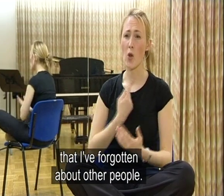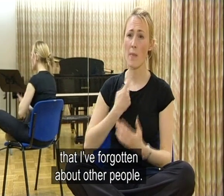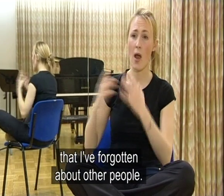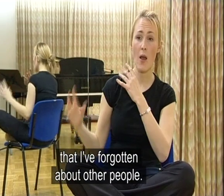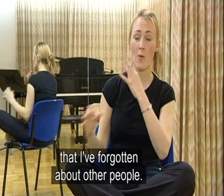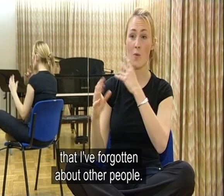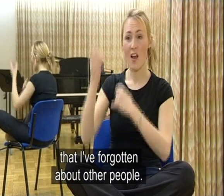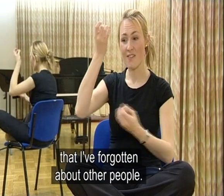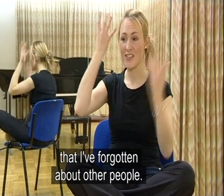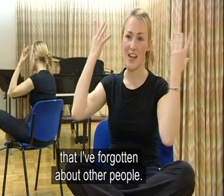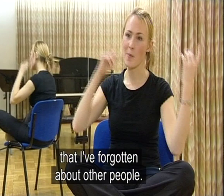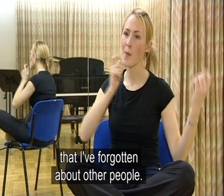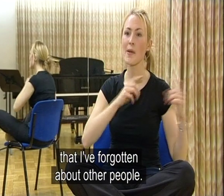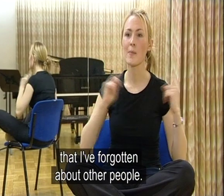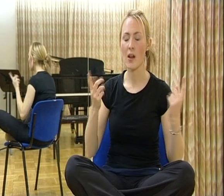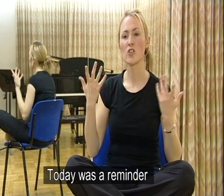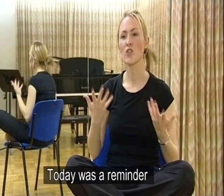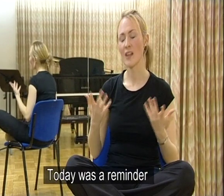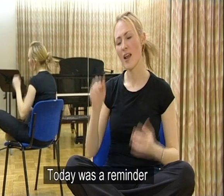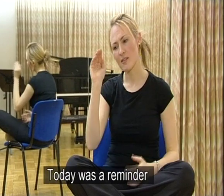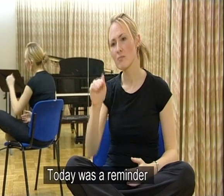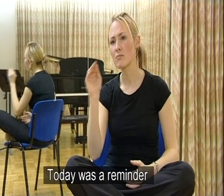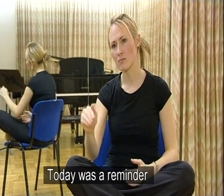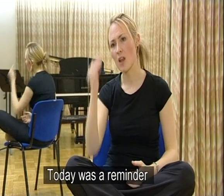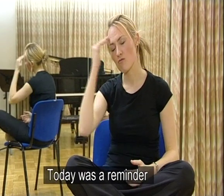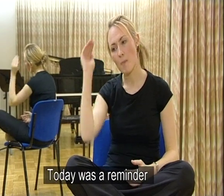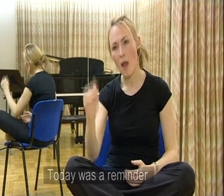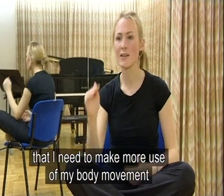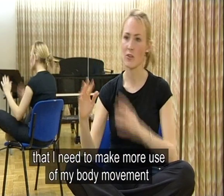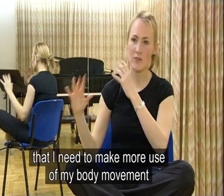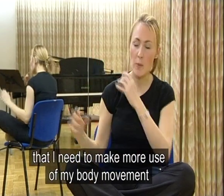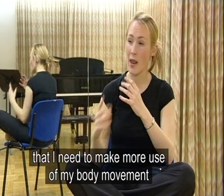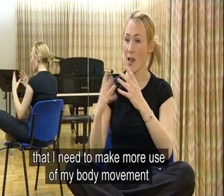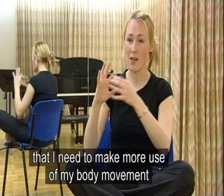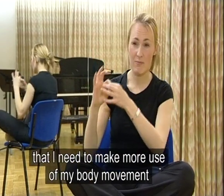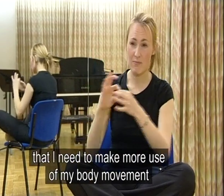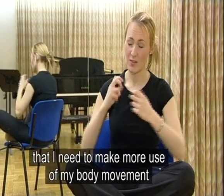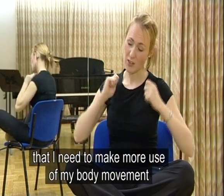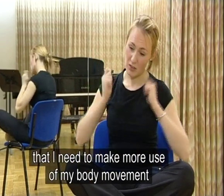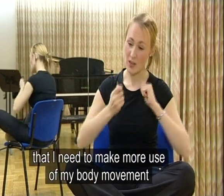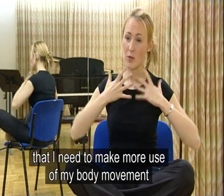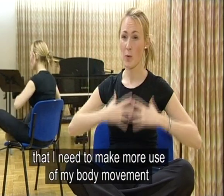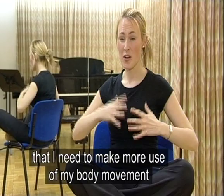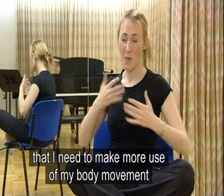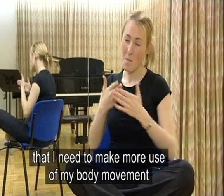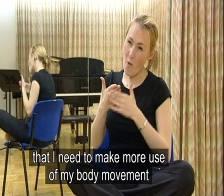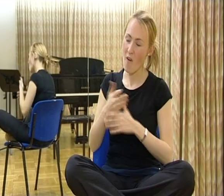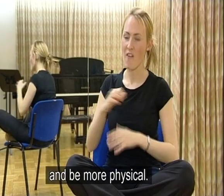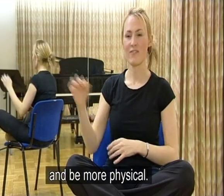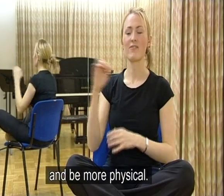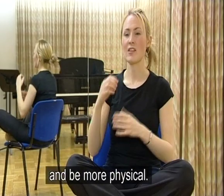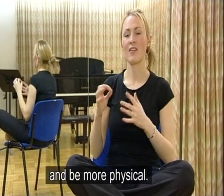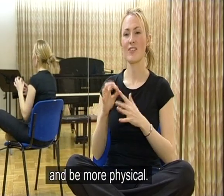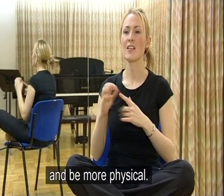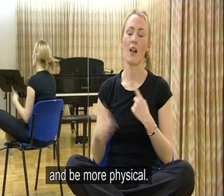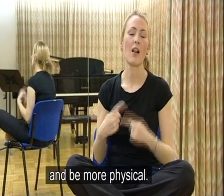own that I've forgotten about other people. Today was a reminder that I need to make more use of my body movement and be